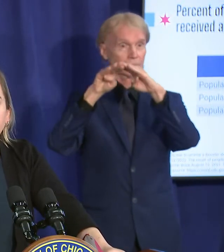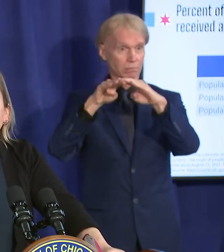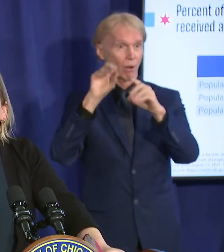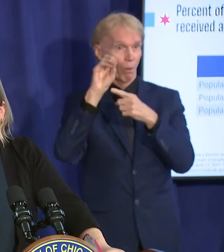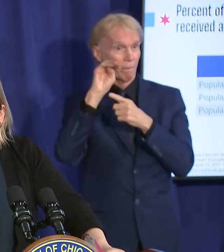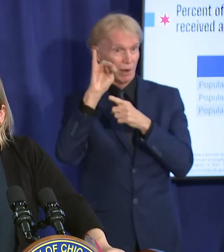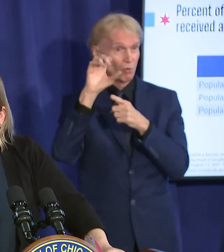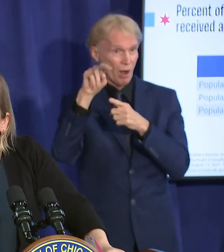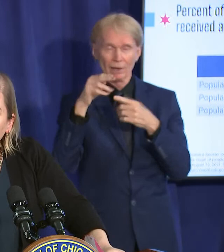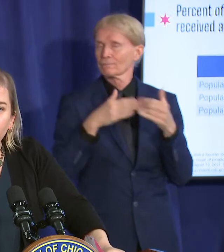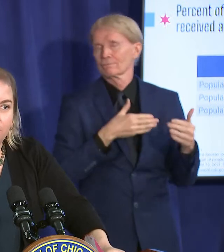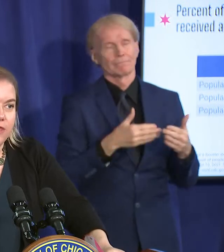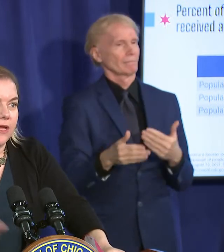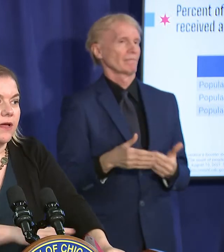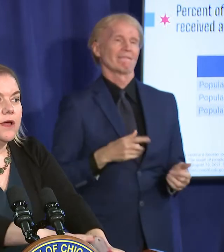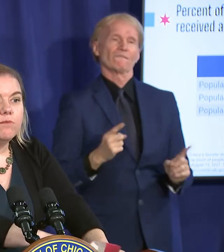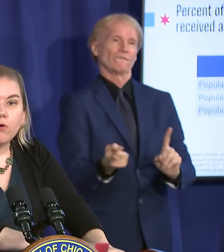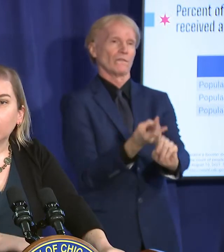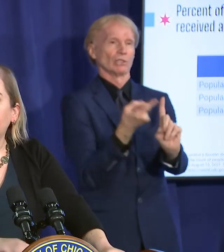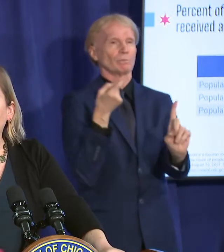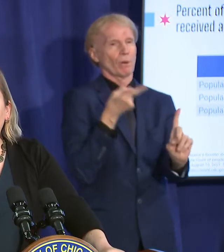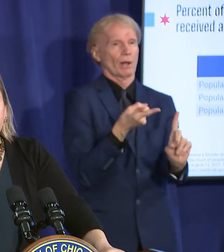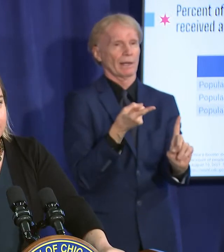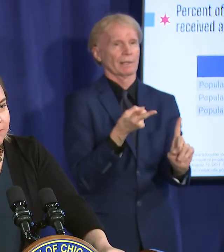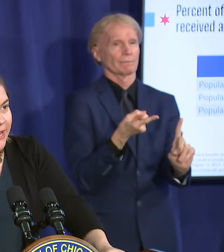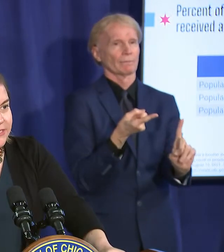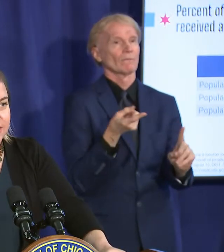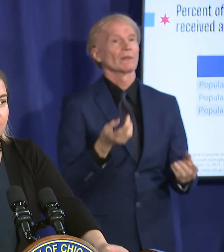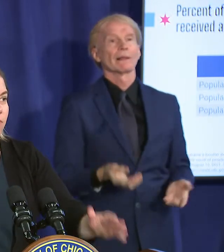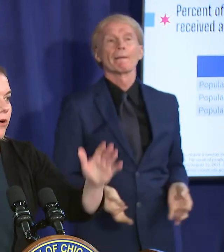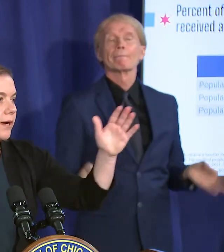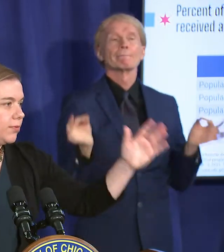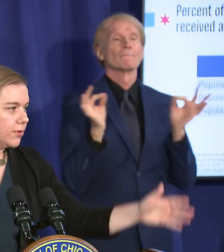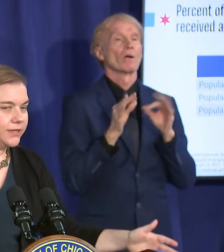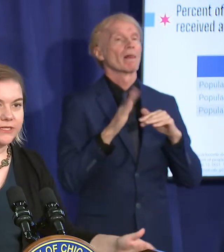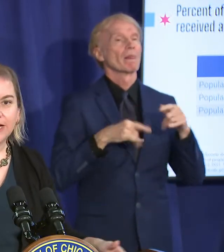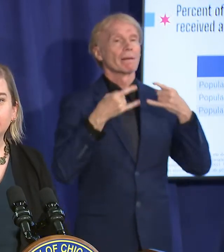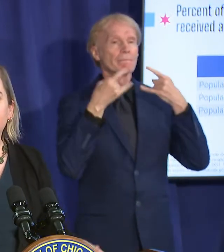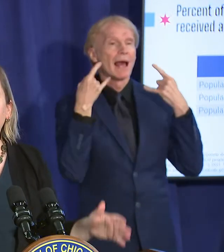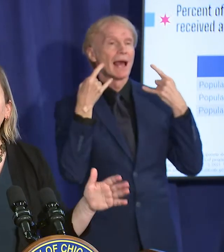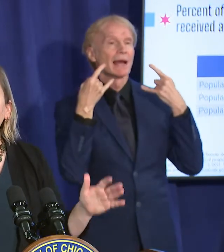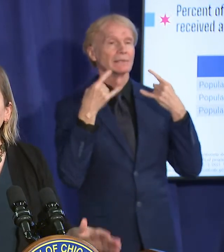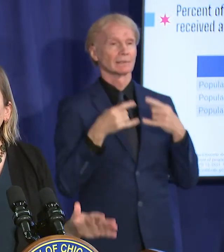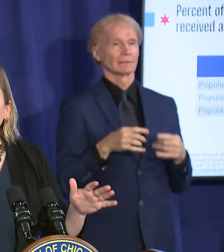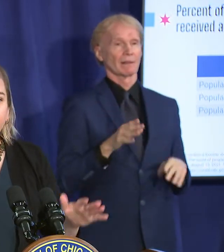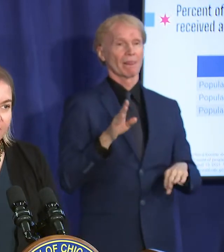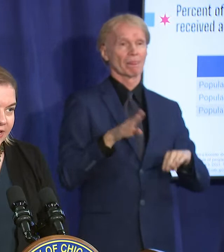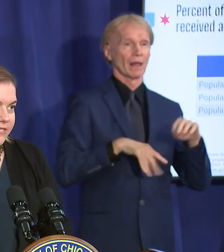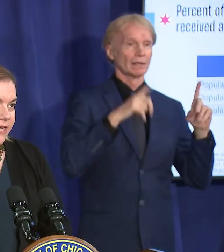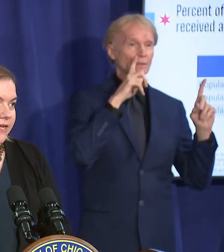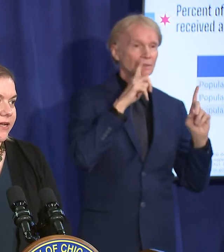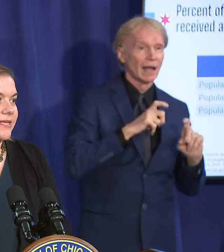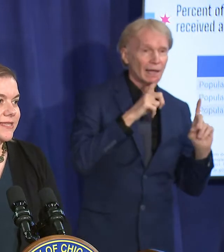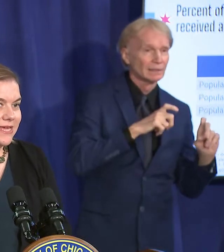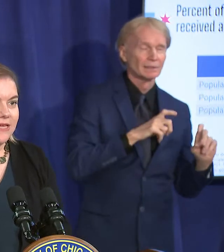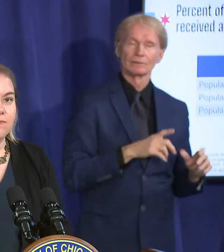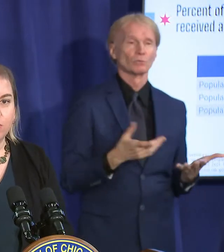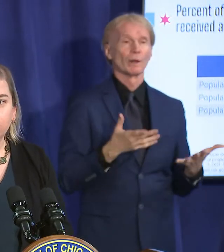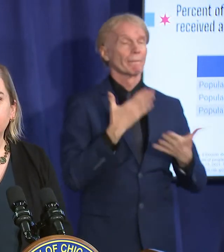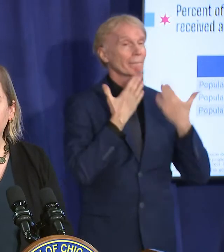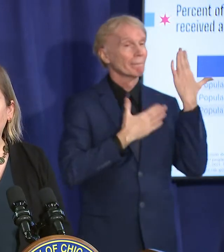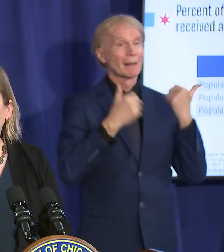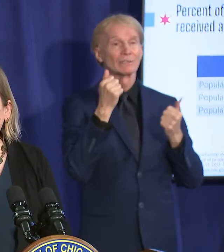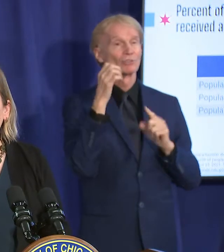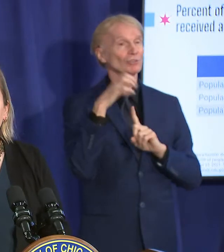Omicron surge, it's the #1 thing. More important than masking, more important than testing, getting vaccinated is